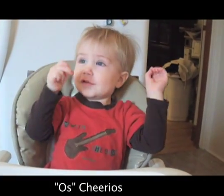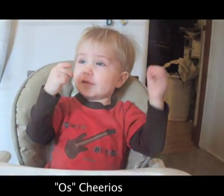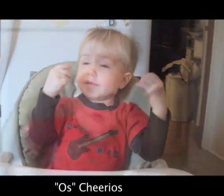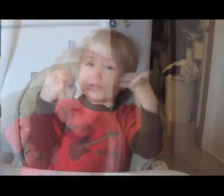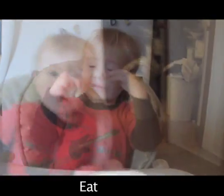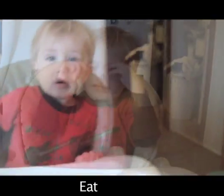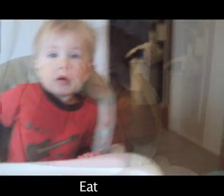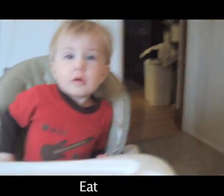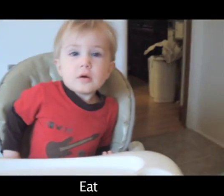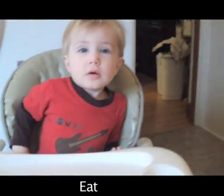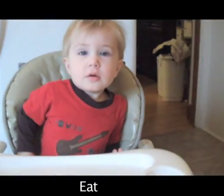oh can you show me eat